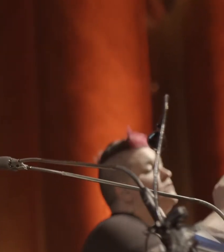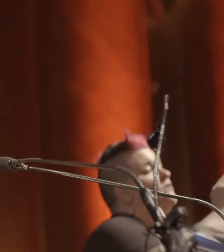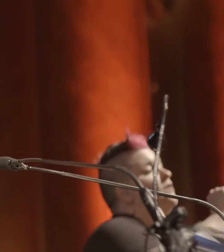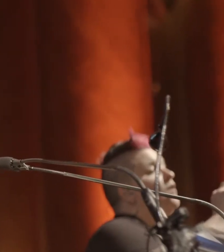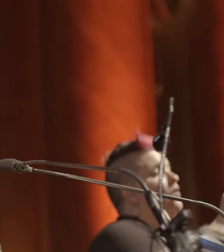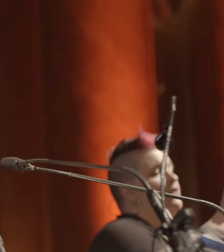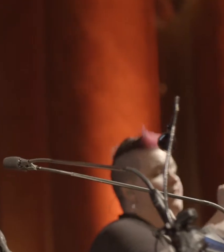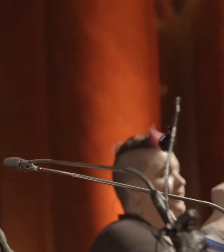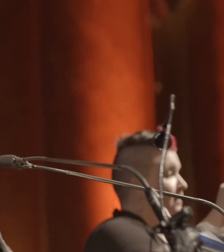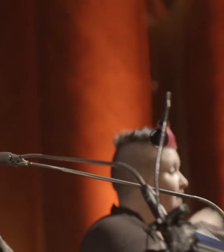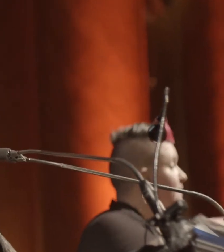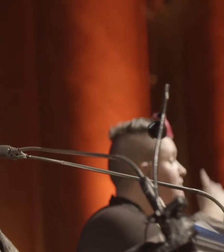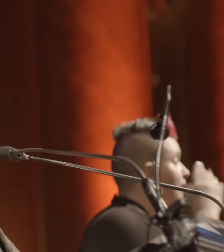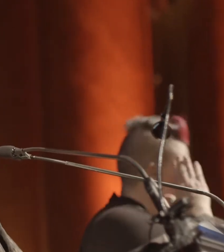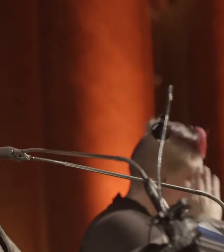Panther Party.